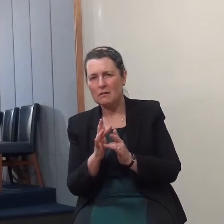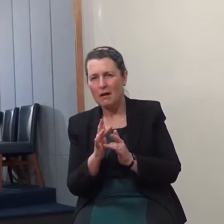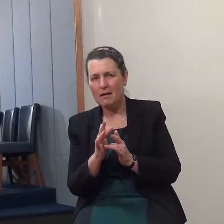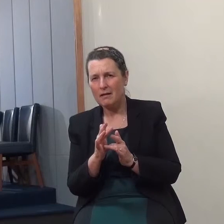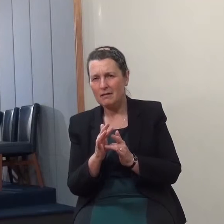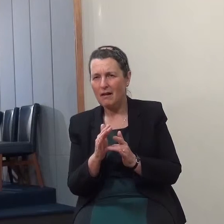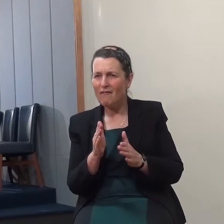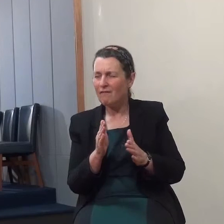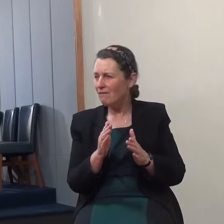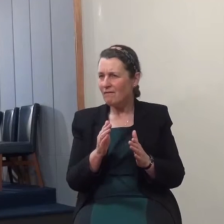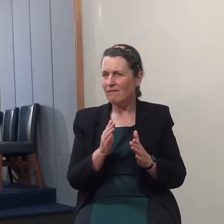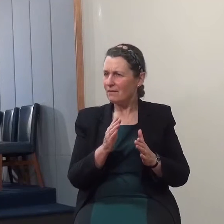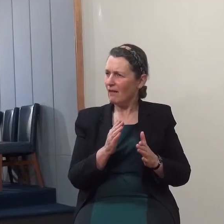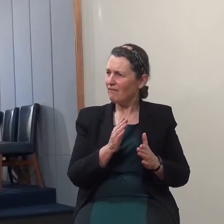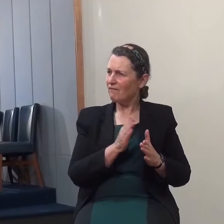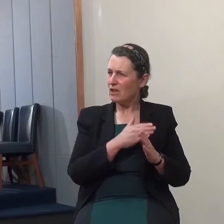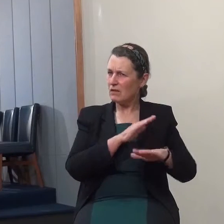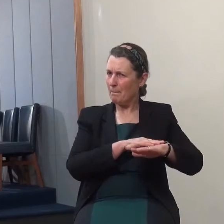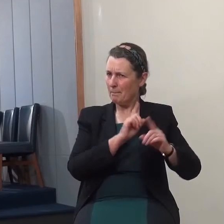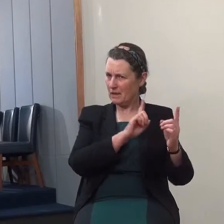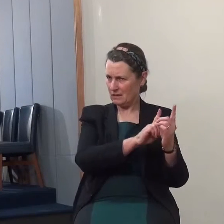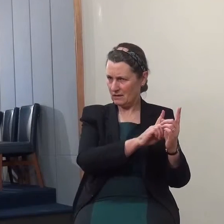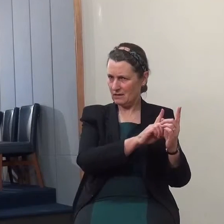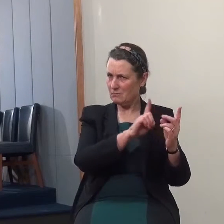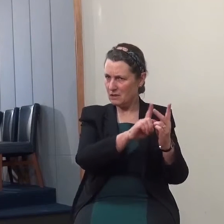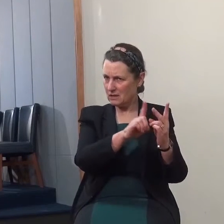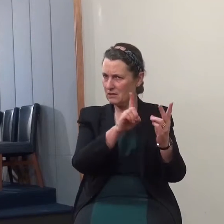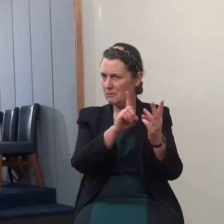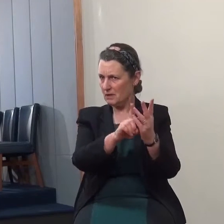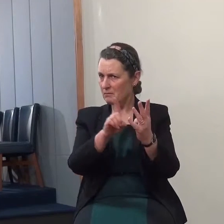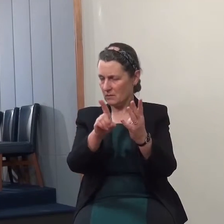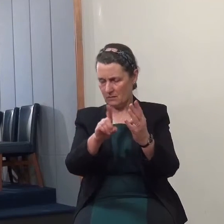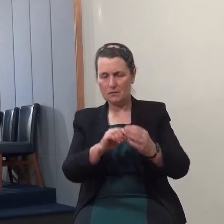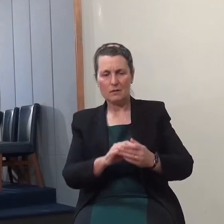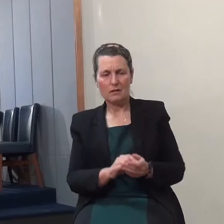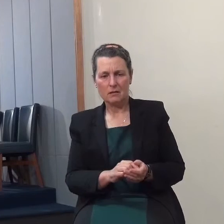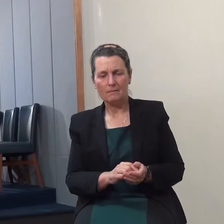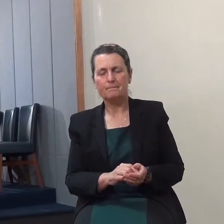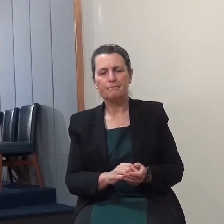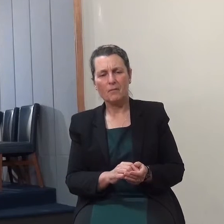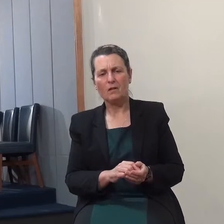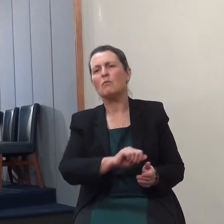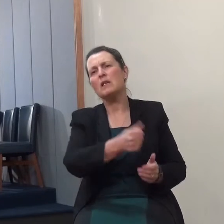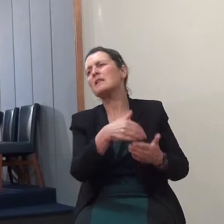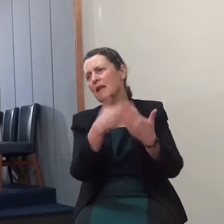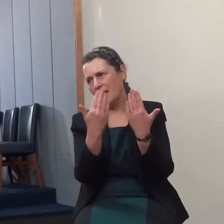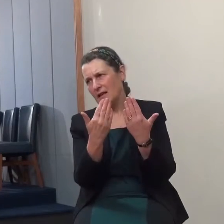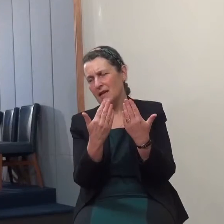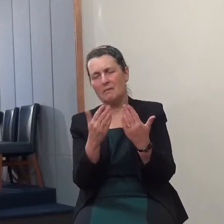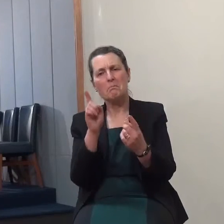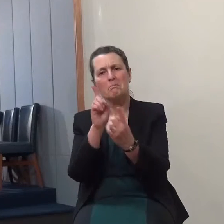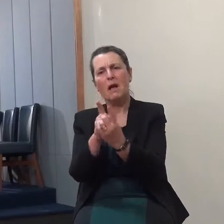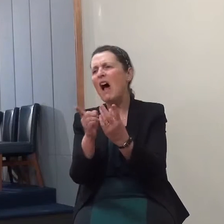Philip, and said unto him, "Follow me." Now Philip was at Bethsaida, the city of Andrew and Peter, and